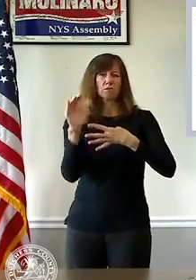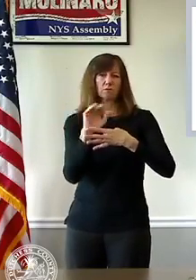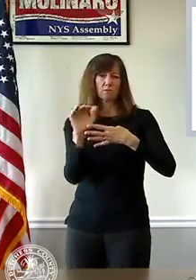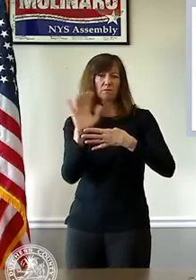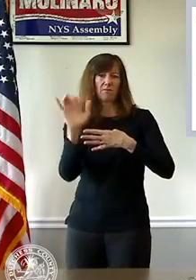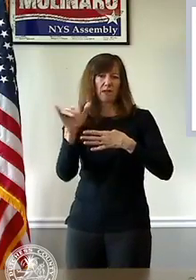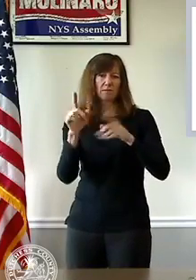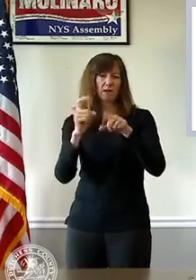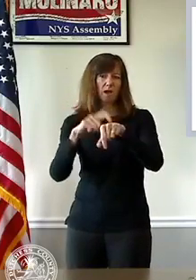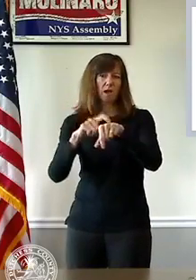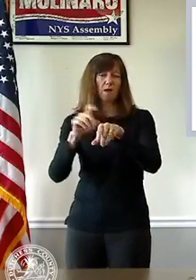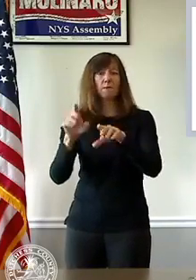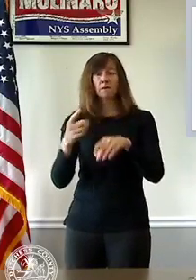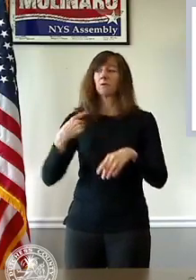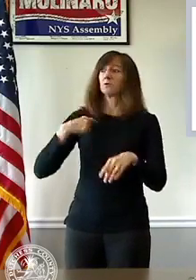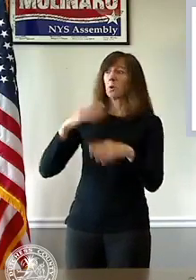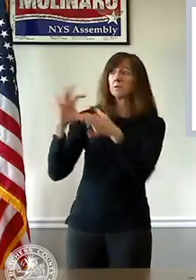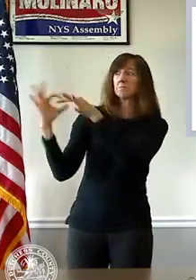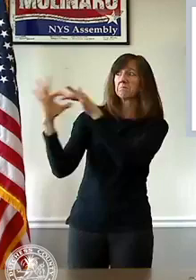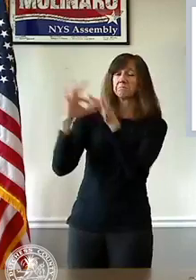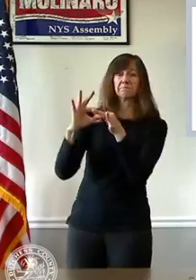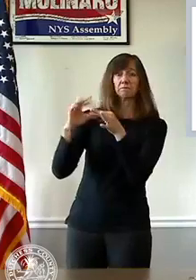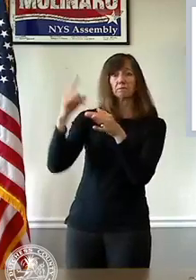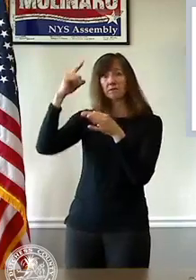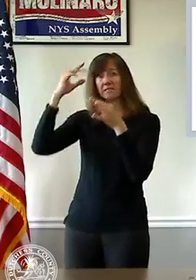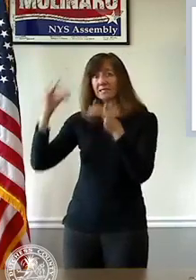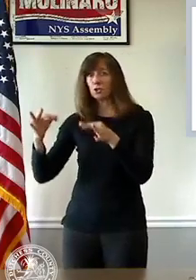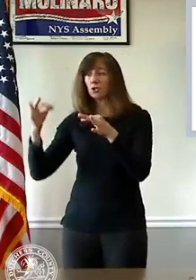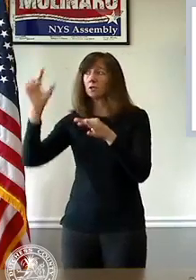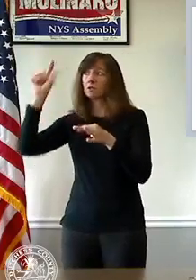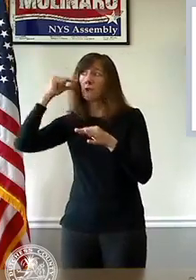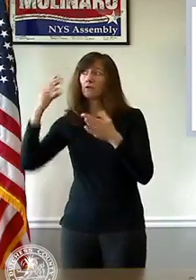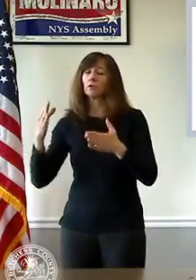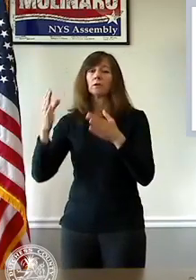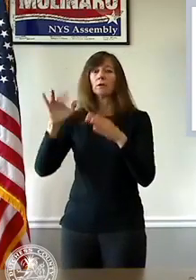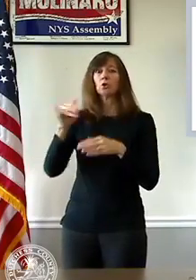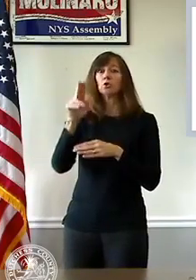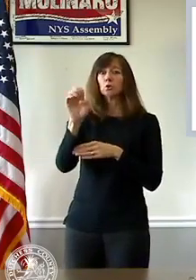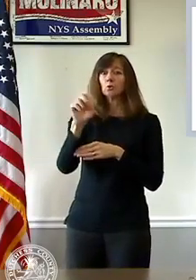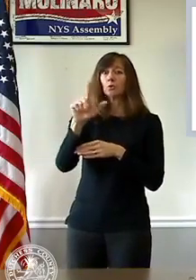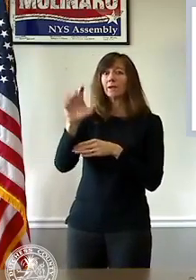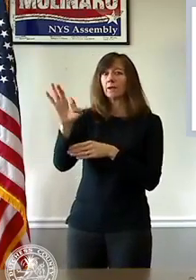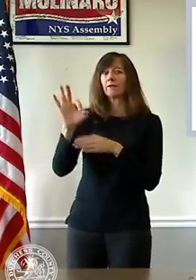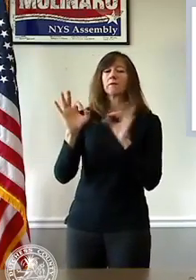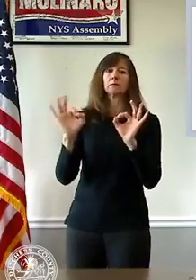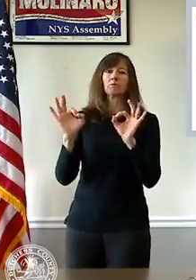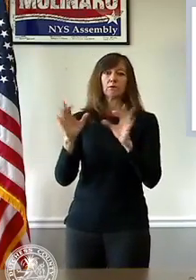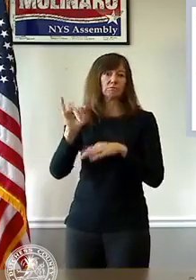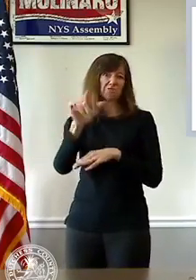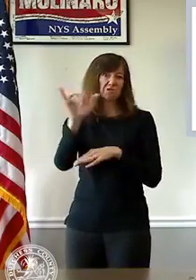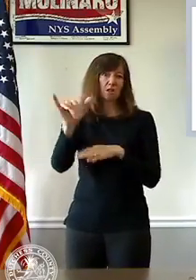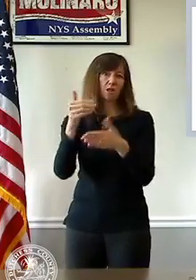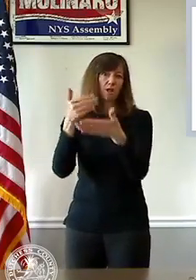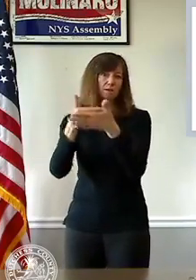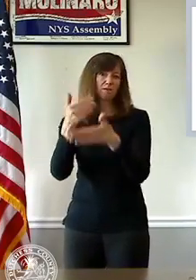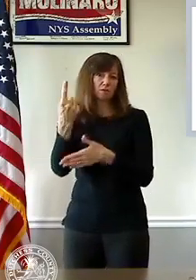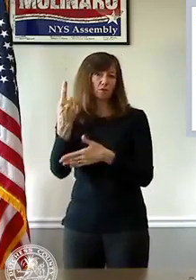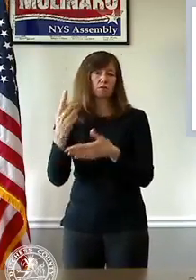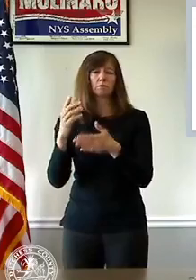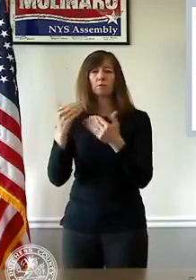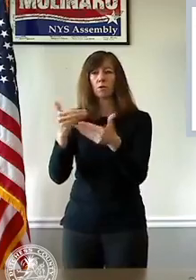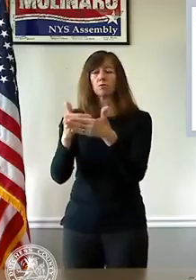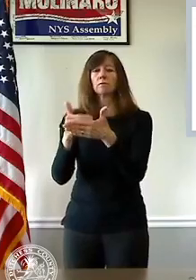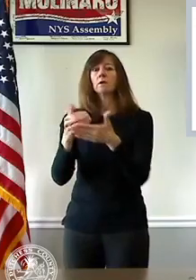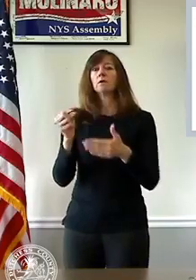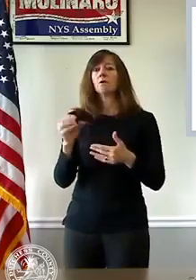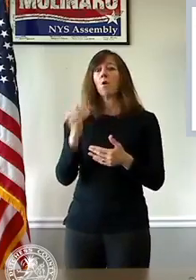along with what we had requested. If you're operating a summer camp in Dutchess County, you put in for that permit, we'll review it, and we will give you